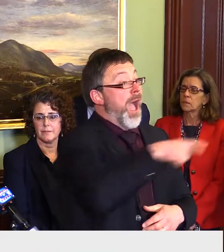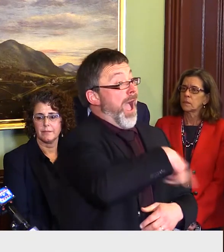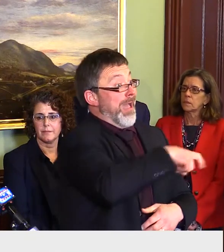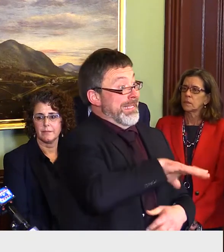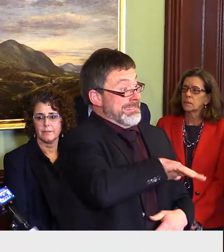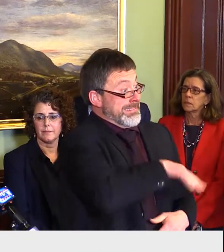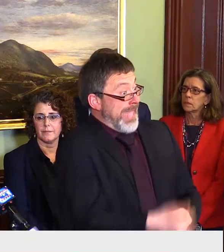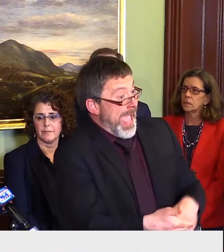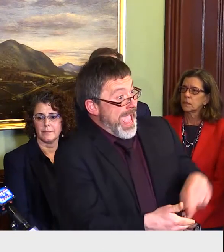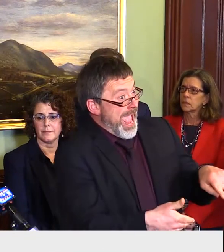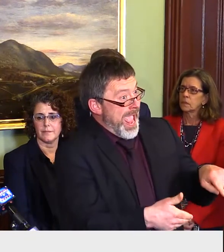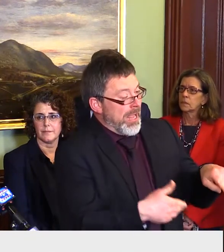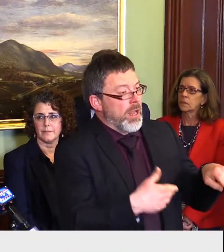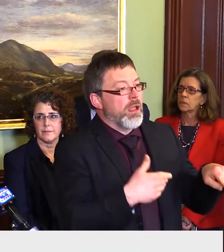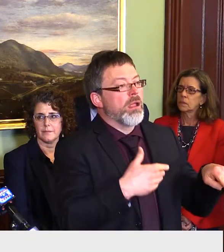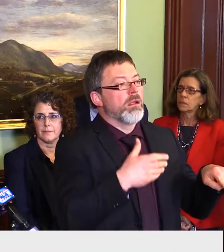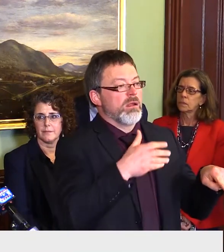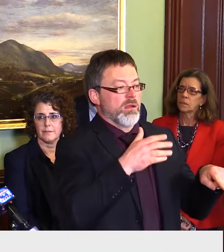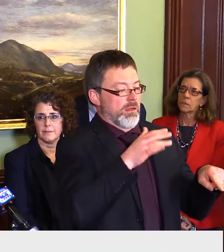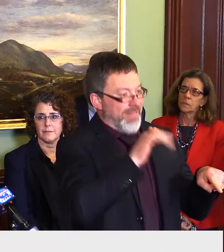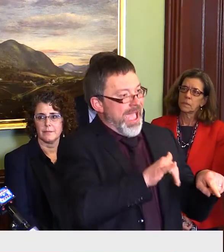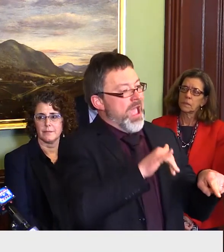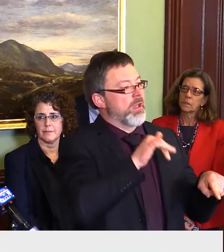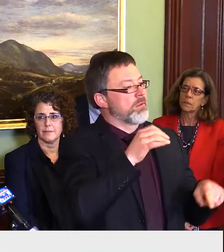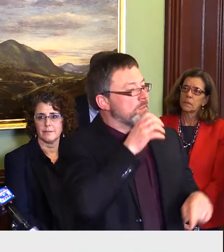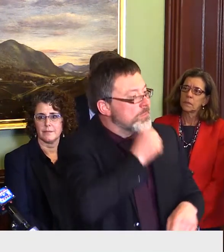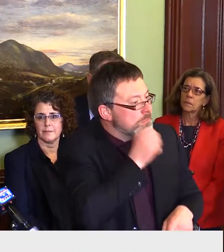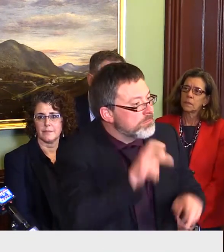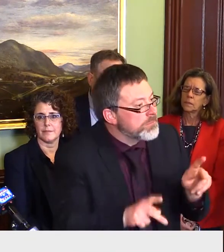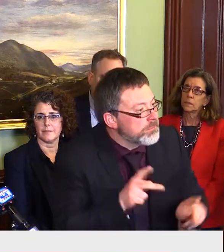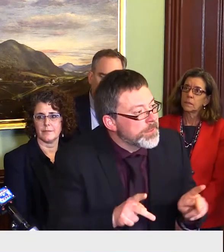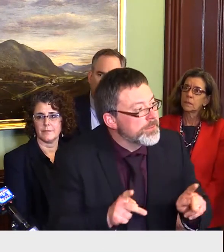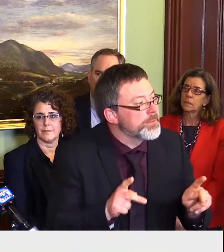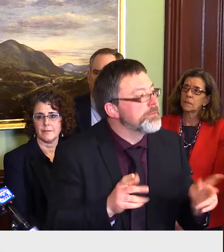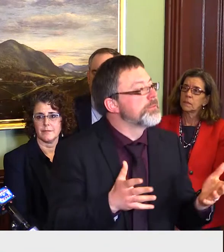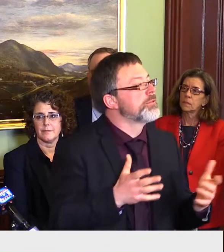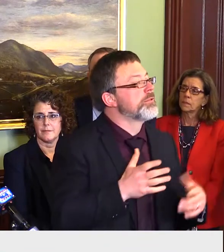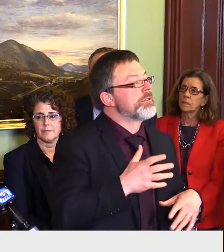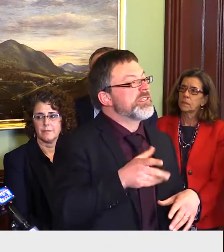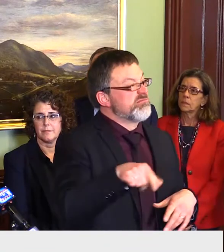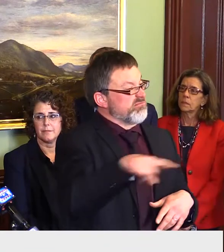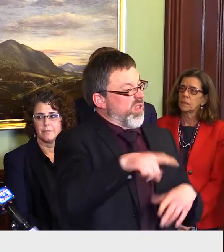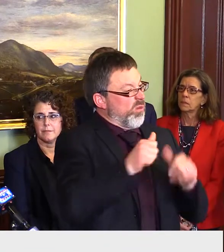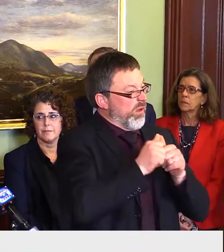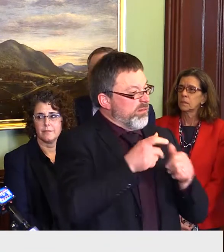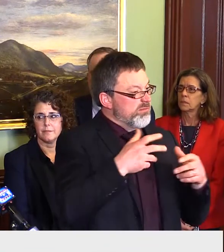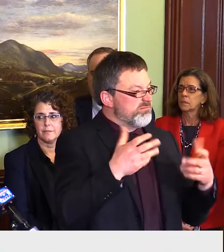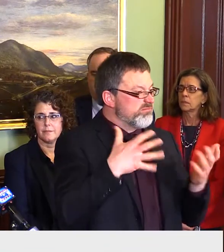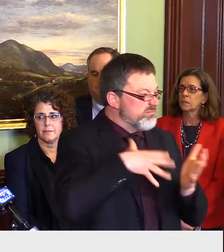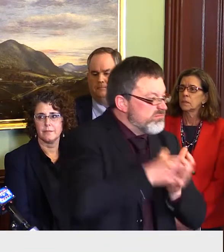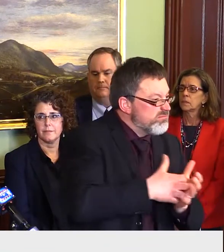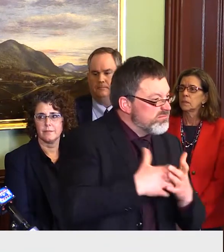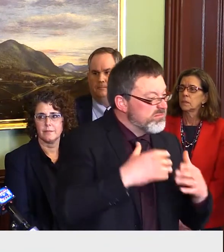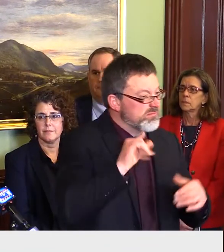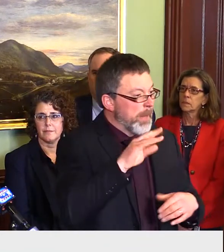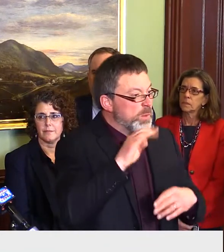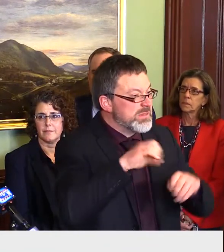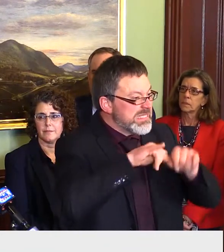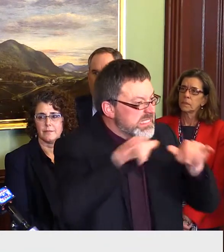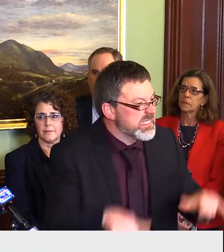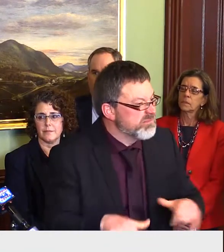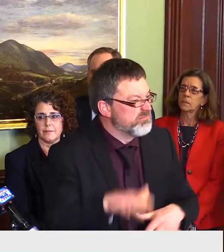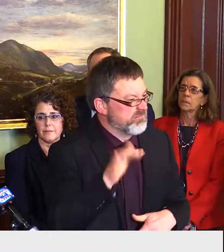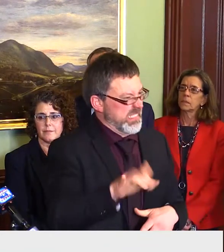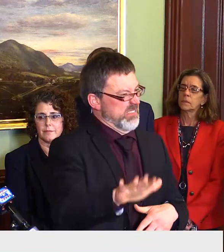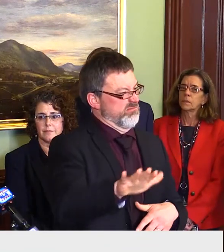about. And we know the young are markedly less likely to show signs of infection. And that's why the focus of